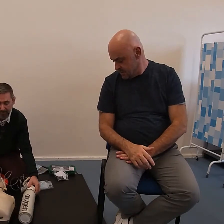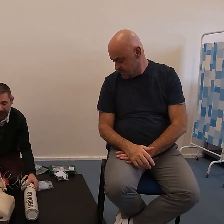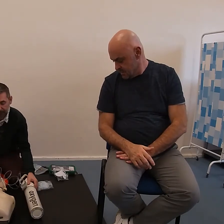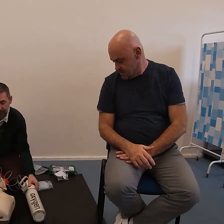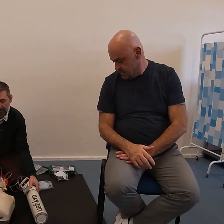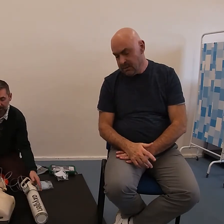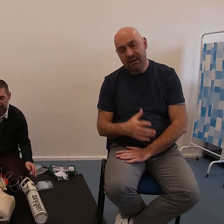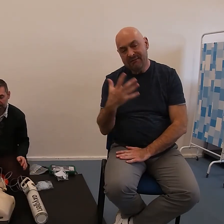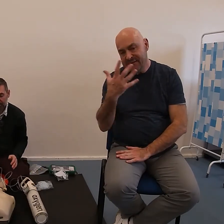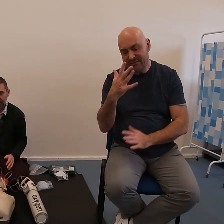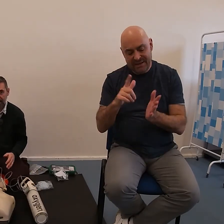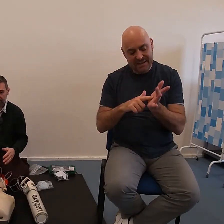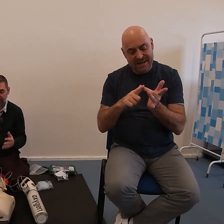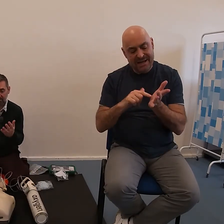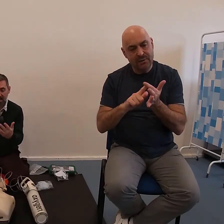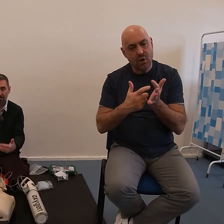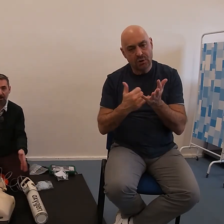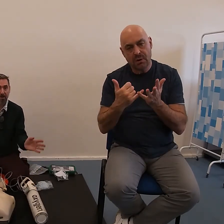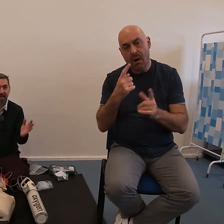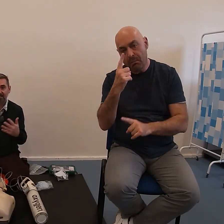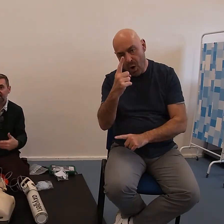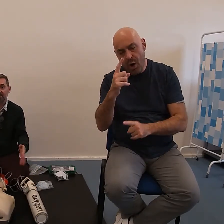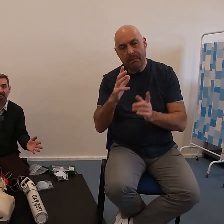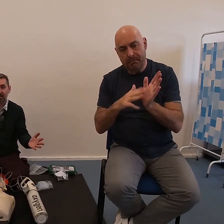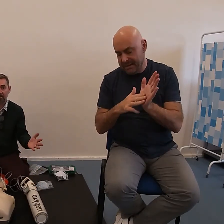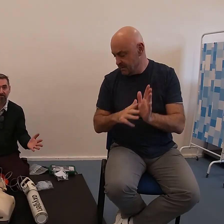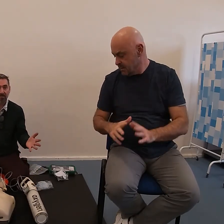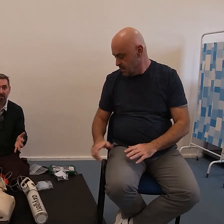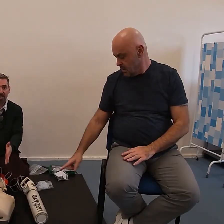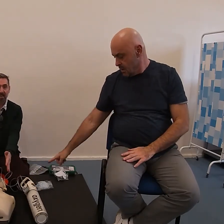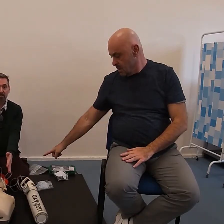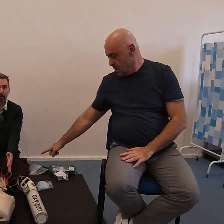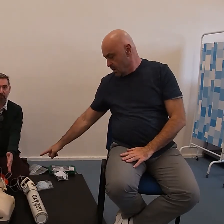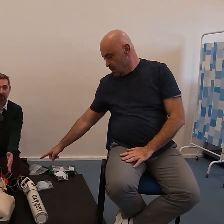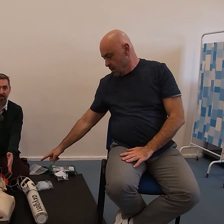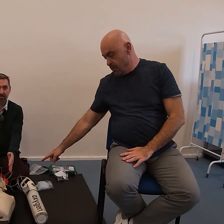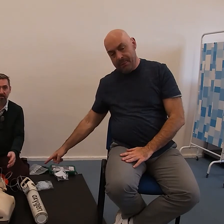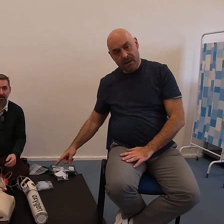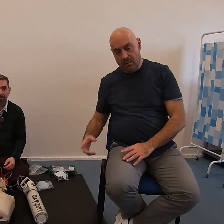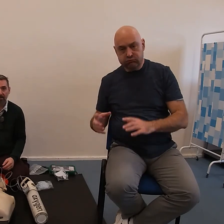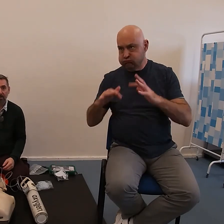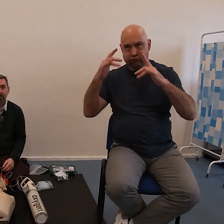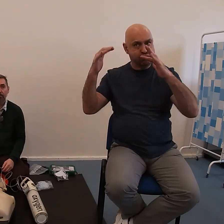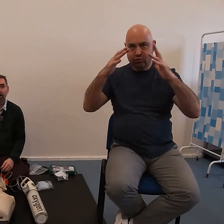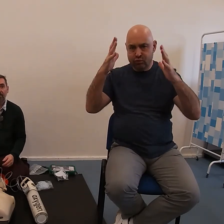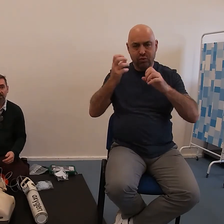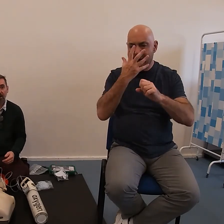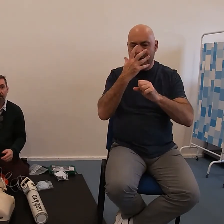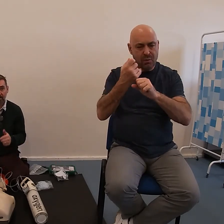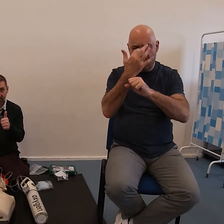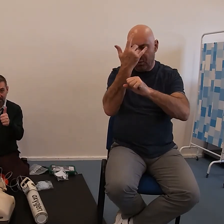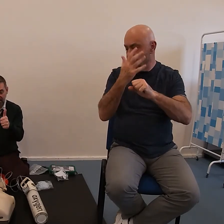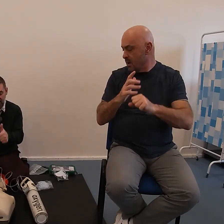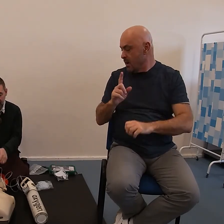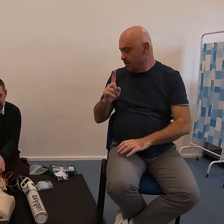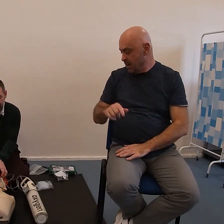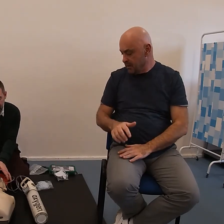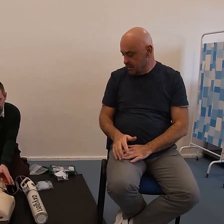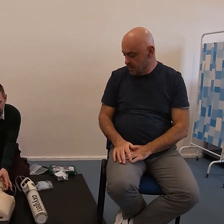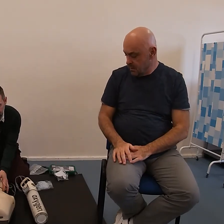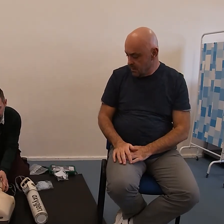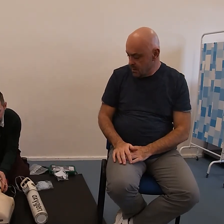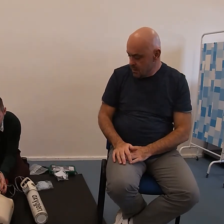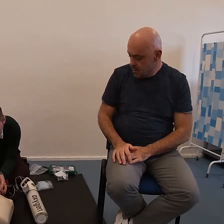litres per minute. Now, at the moment, gas is escaping because he's not breathing, but every time I